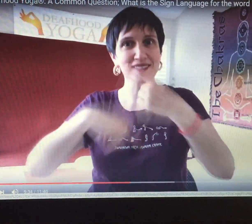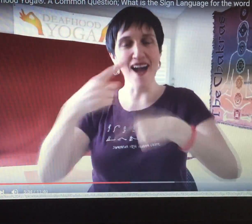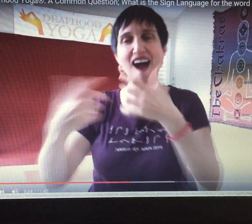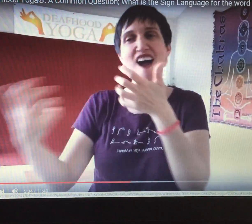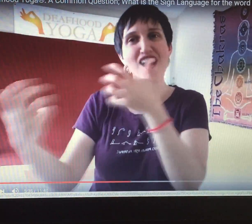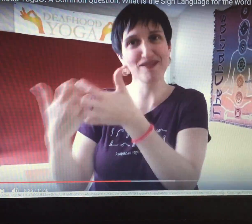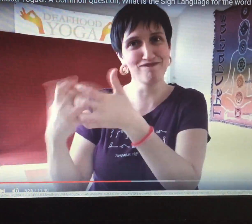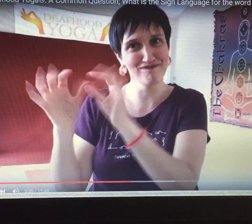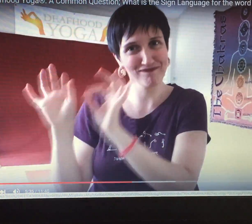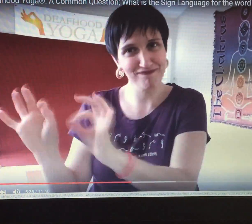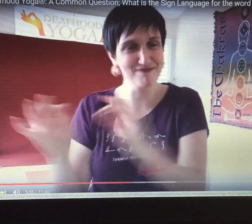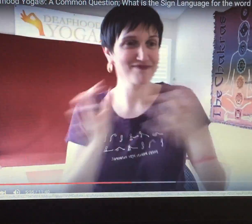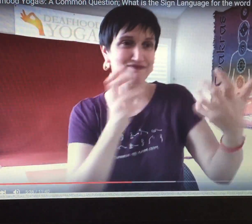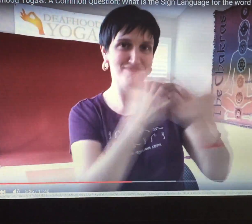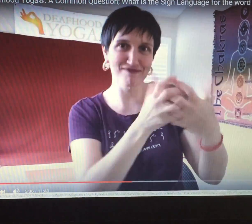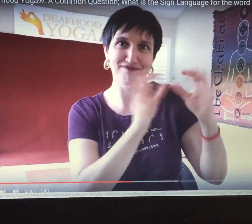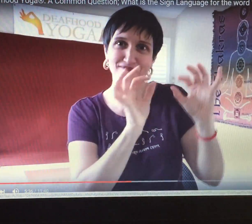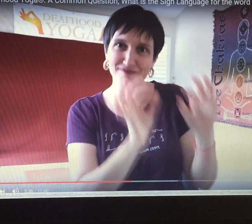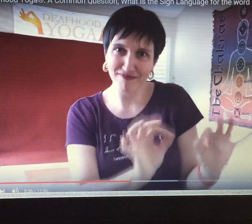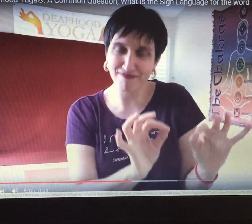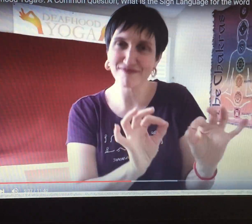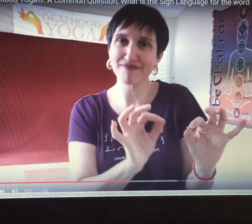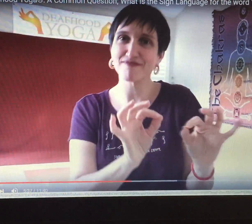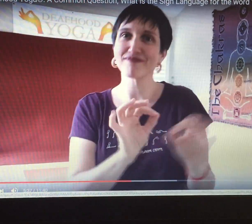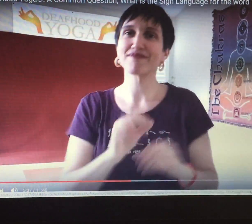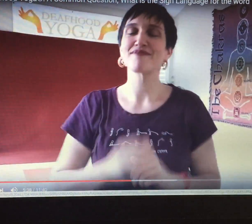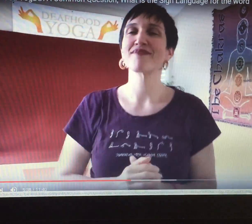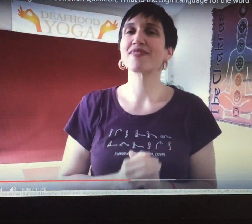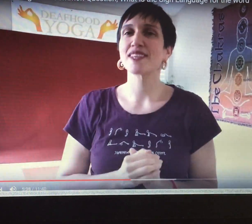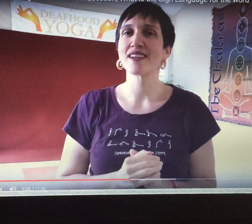own. A sign that matches each one.